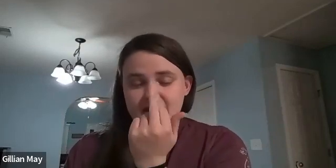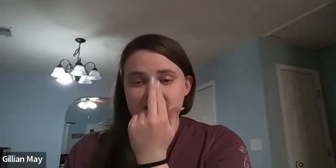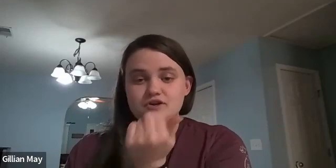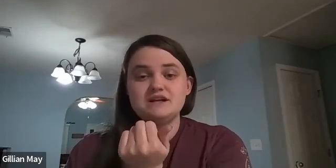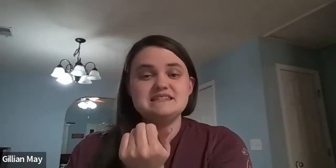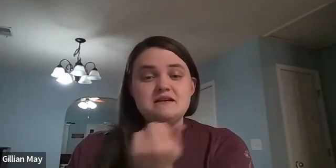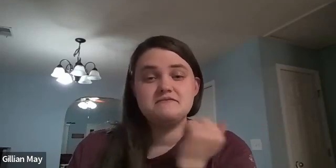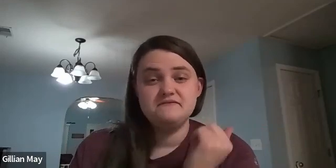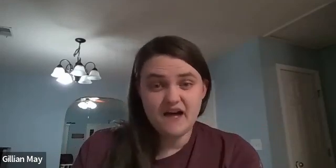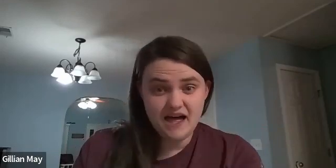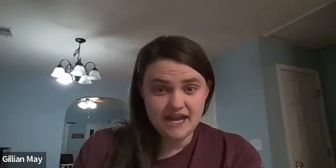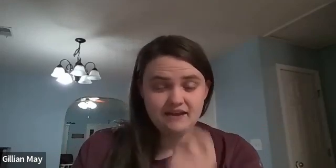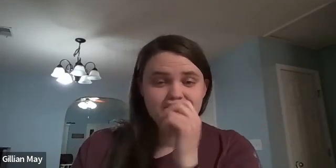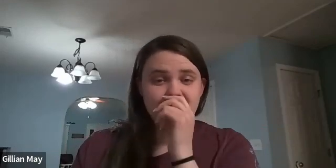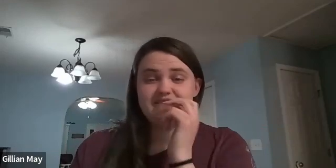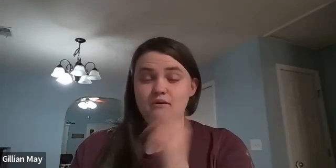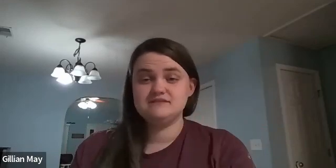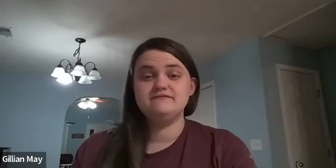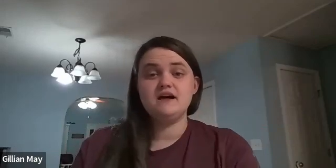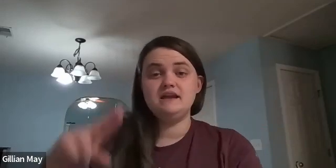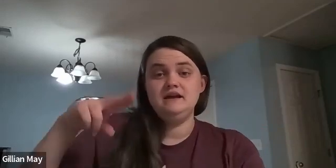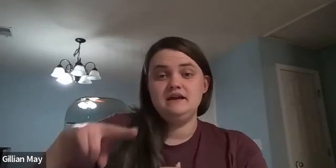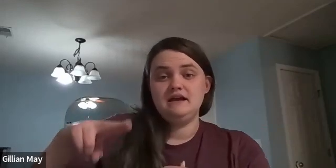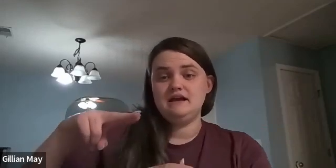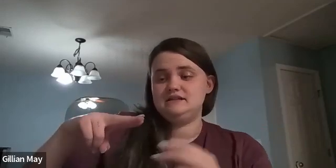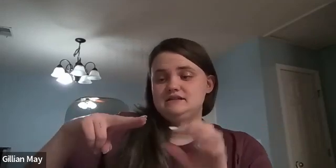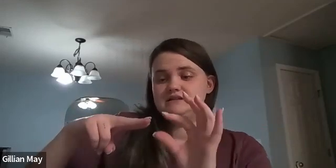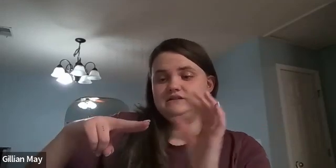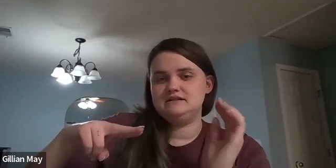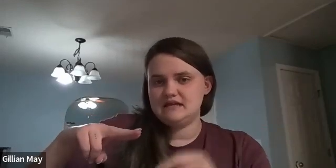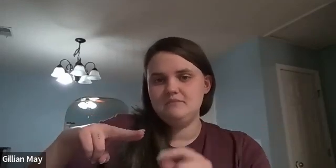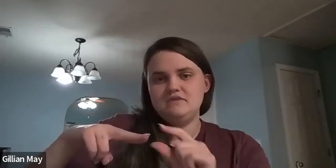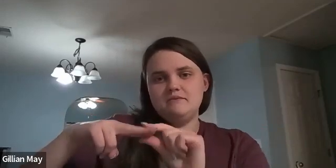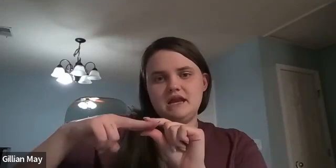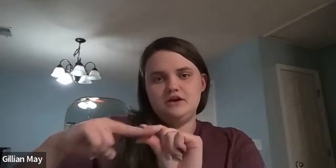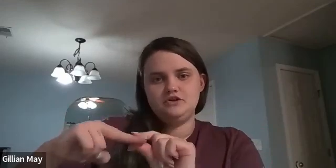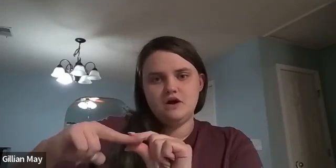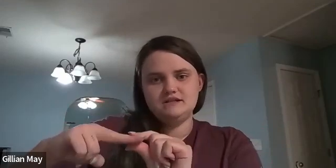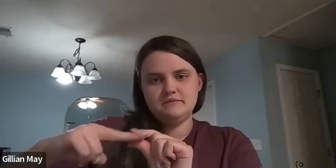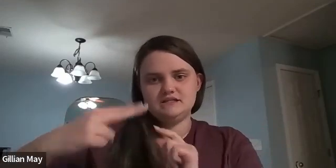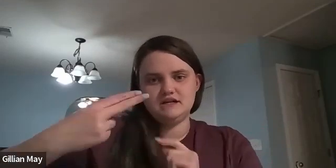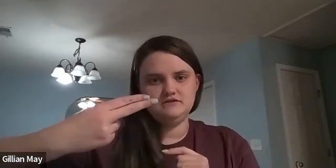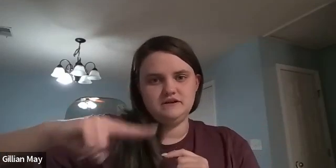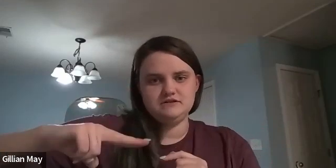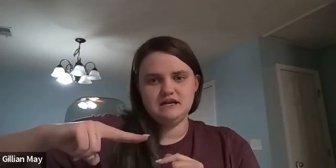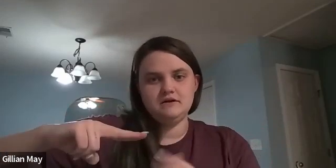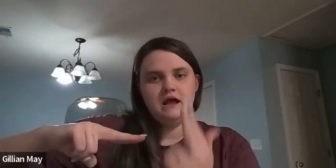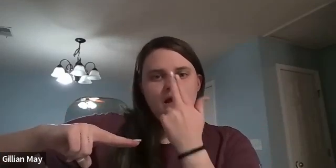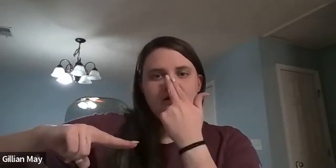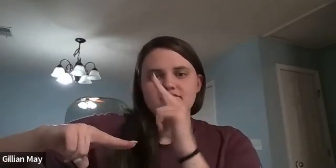If you're going to say fun, like that was fun, it's the same thing, but now your non-dominant's got two fingers down.